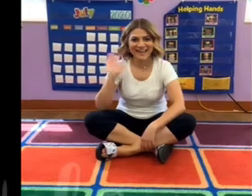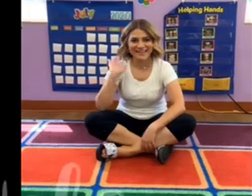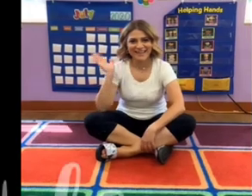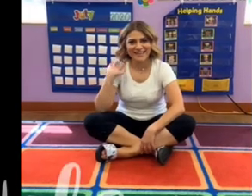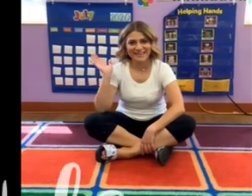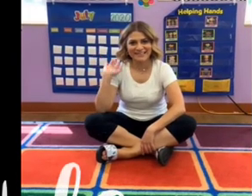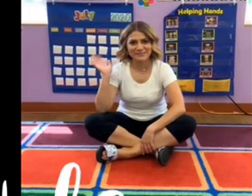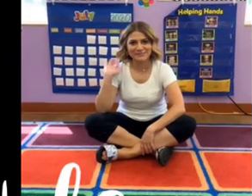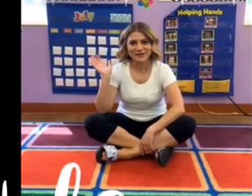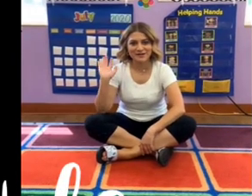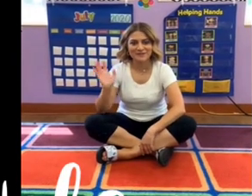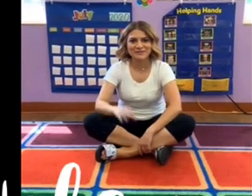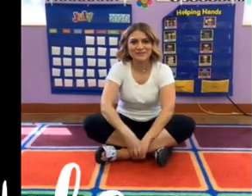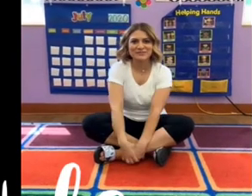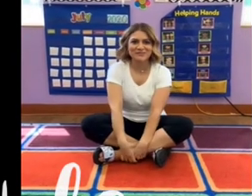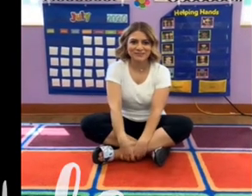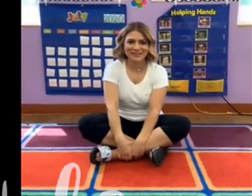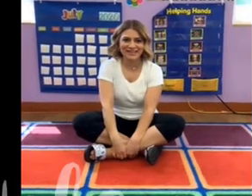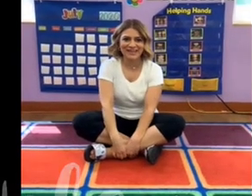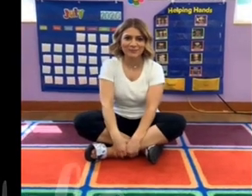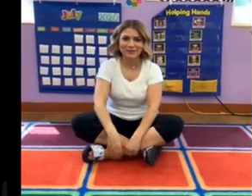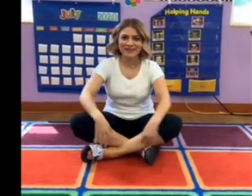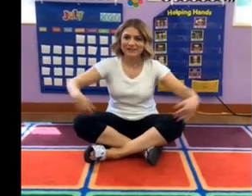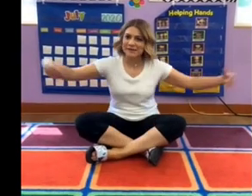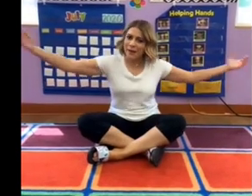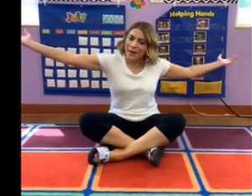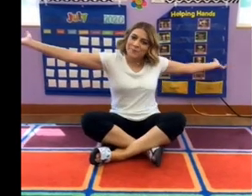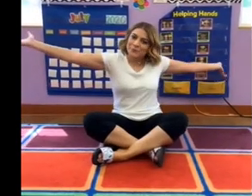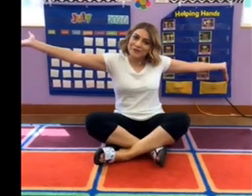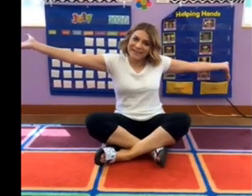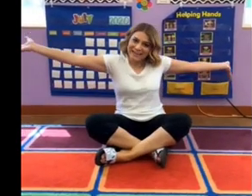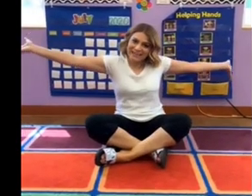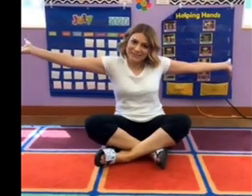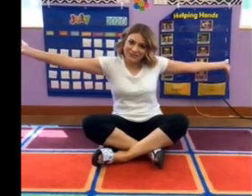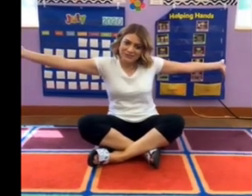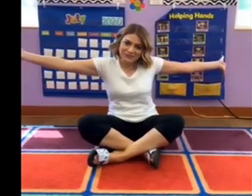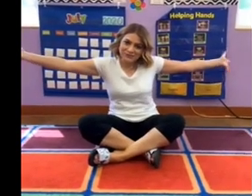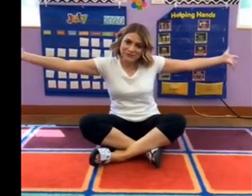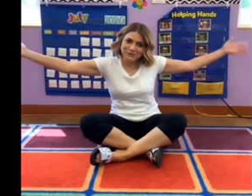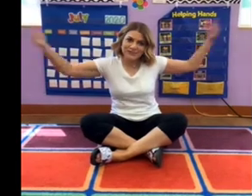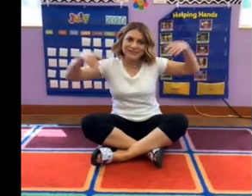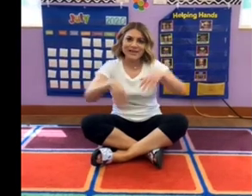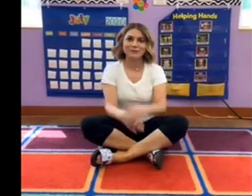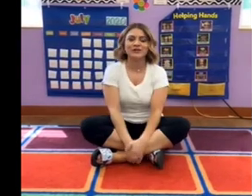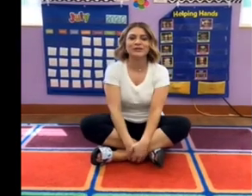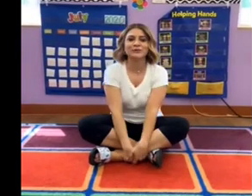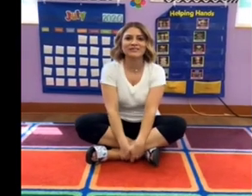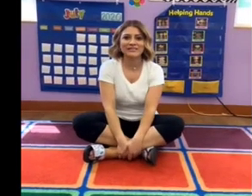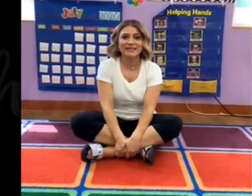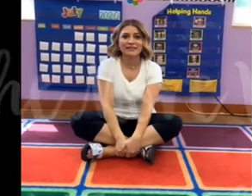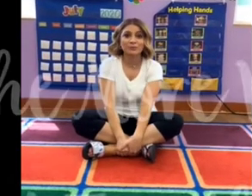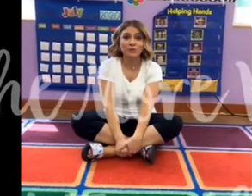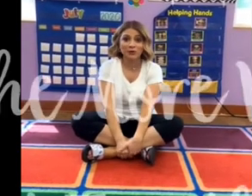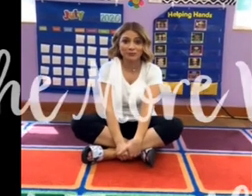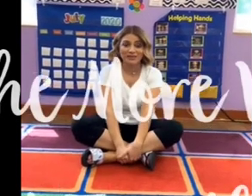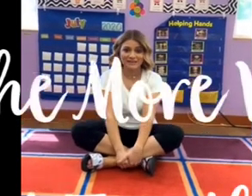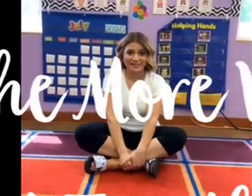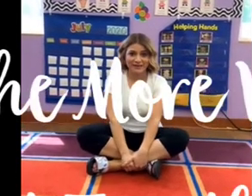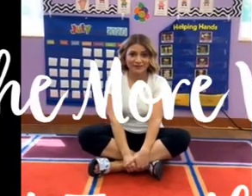Hi guys, and welcome. This is Miss Johana, and we are in Pre-K 2. And today we are going to sing The More We Get Together.